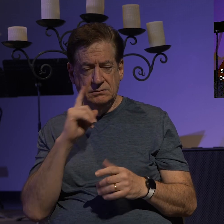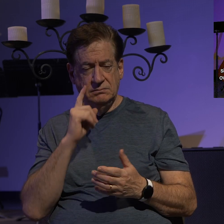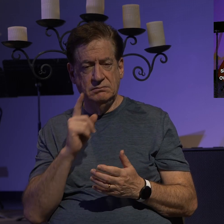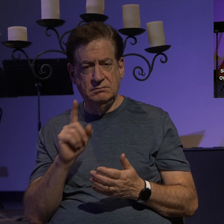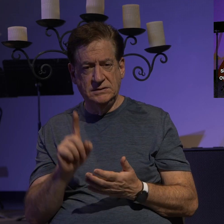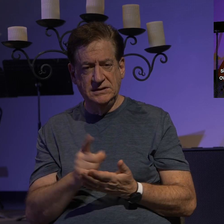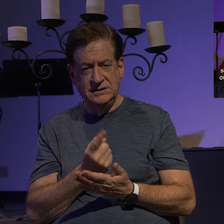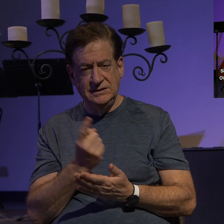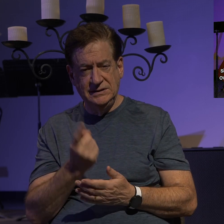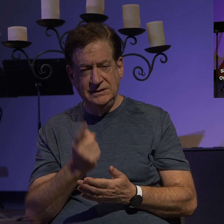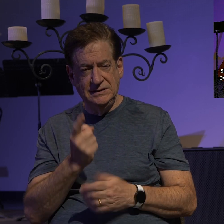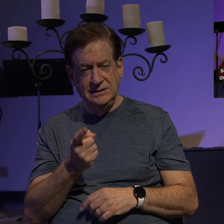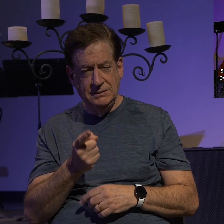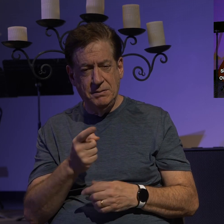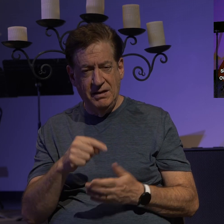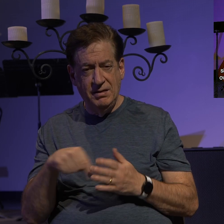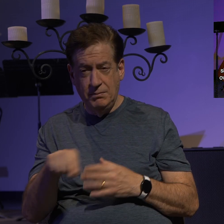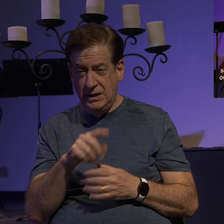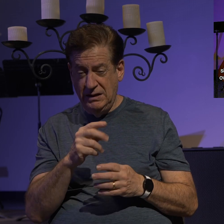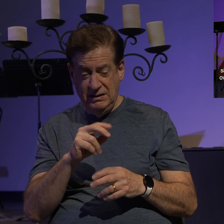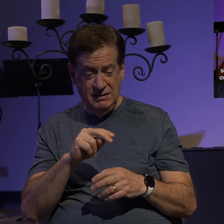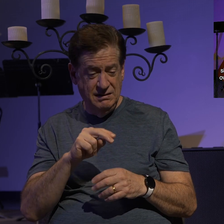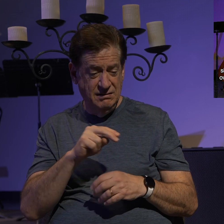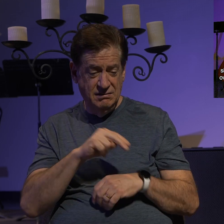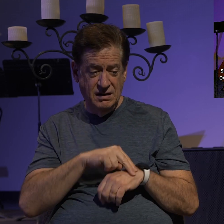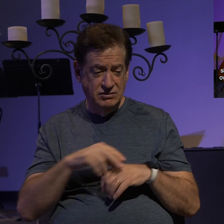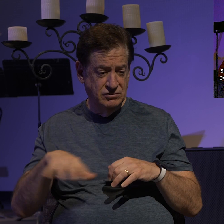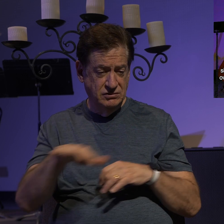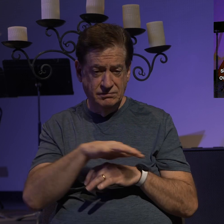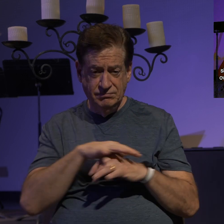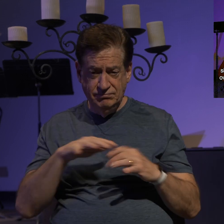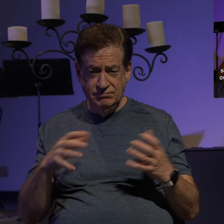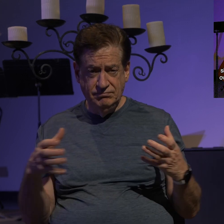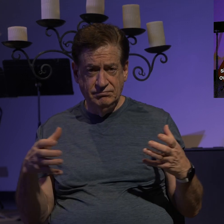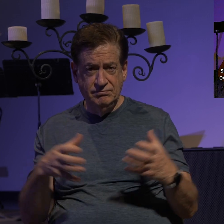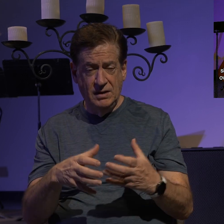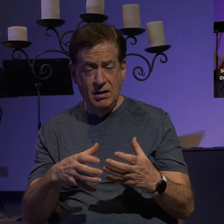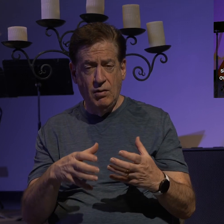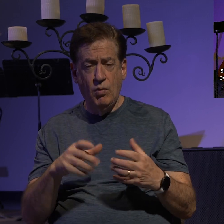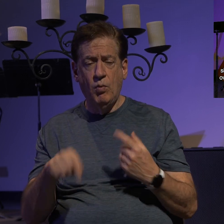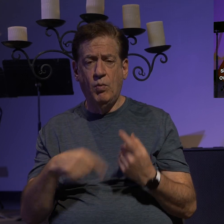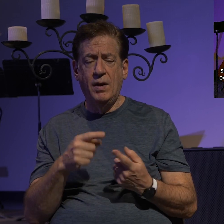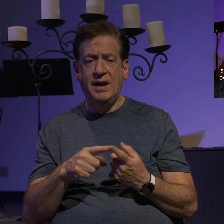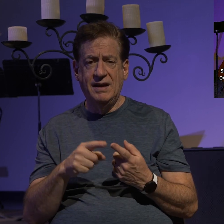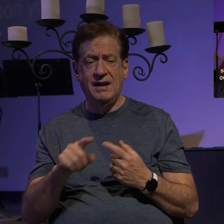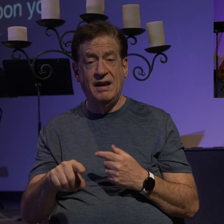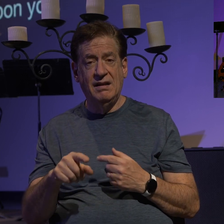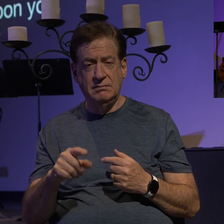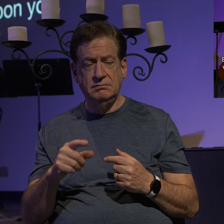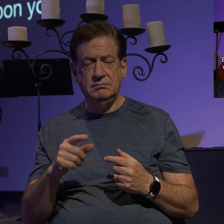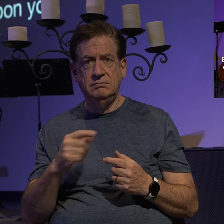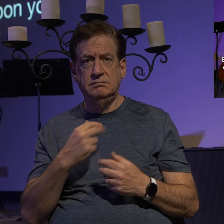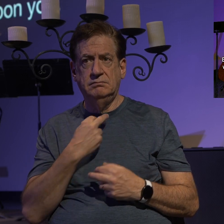be gathered against them. When they are bound up for their double iniquity,